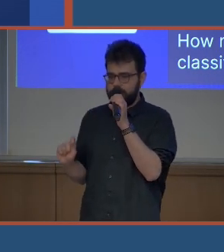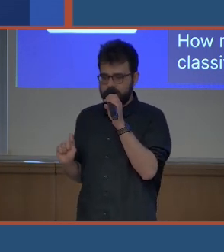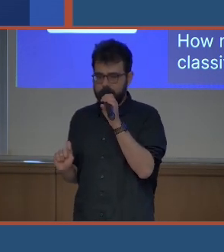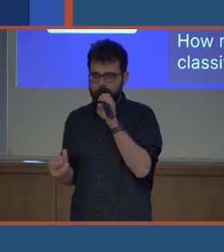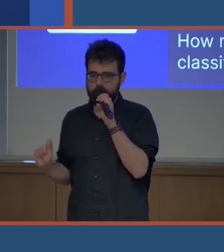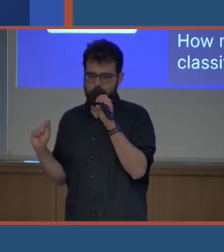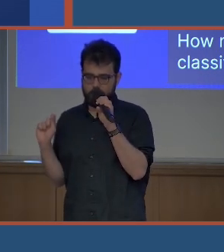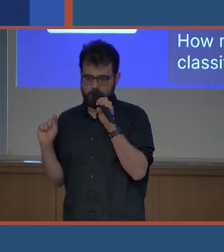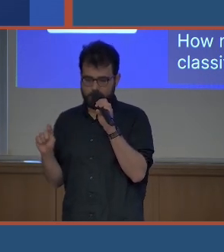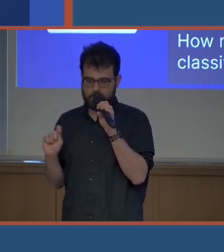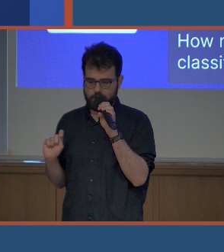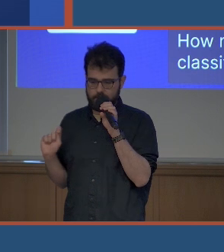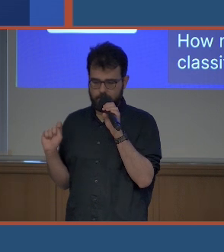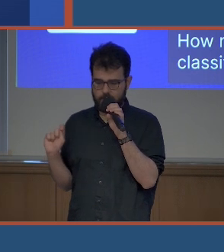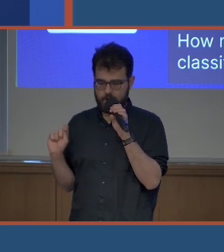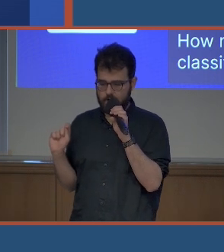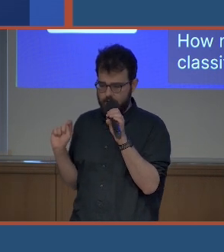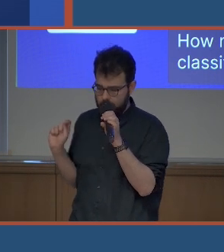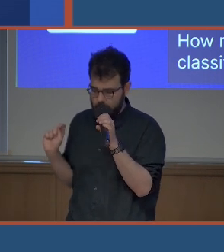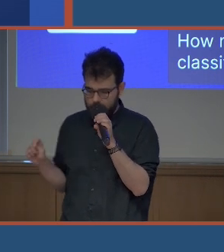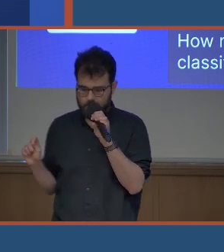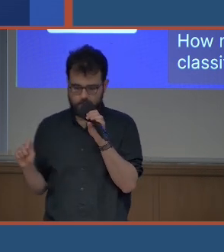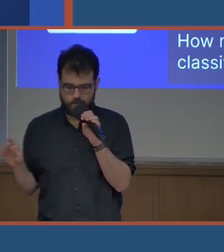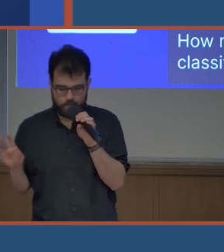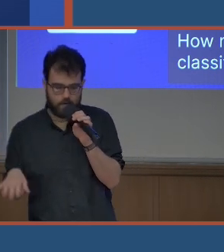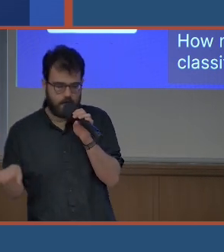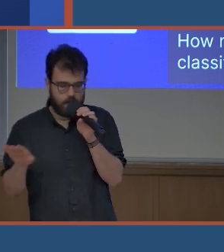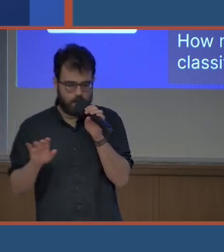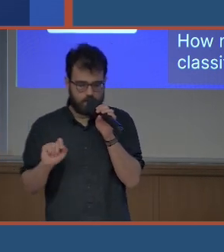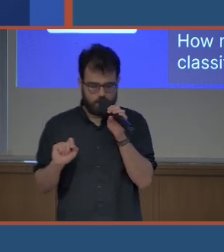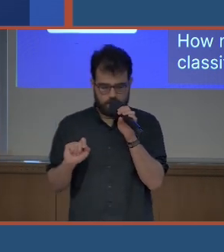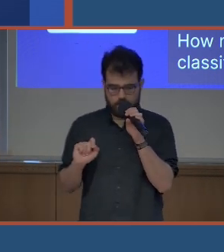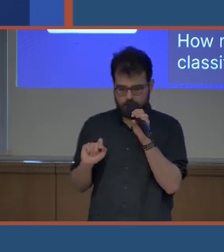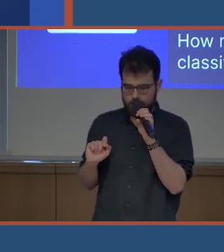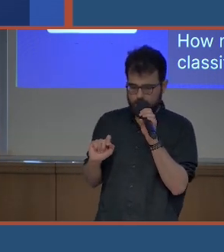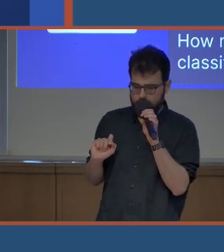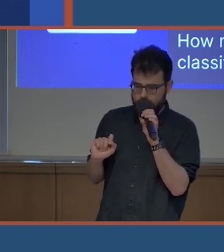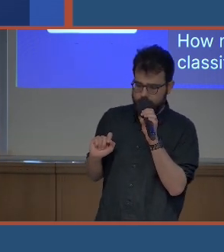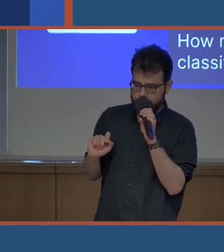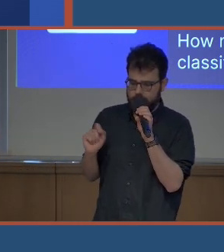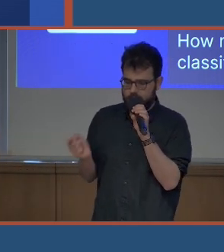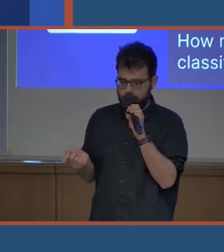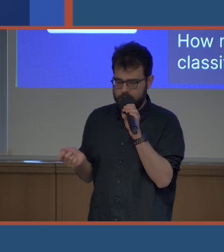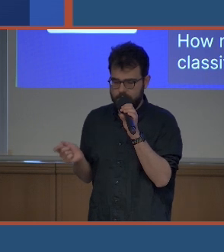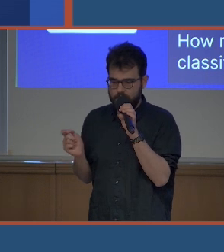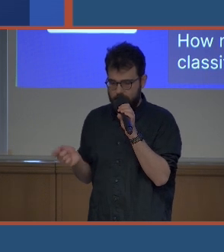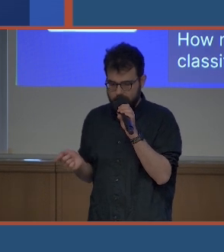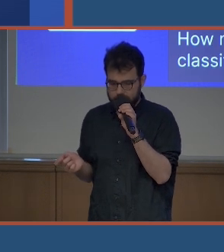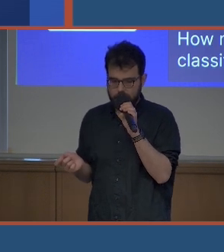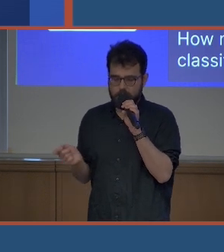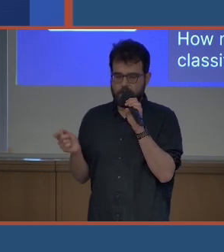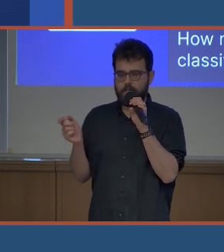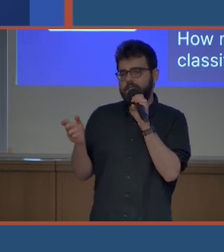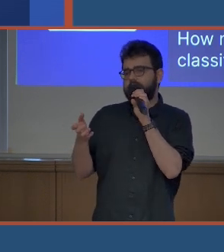the hardest part, especially for hearing people who are not used to sign languages